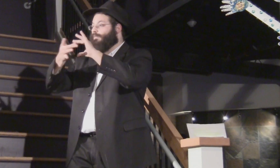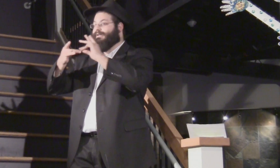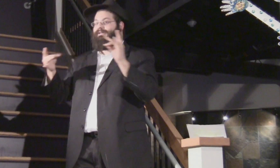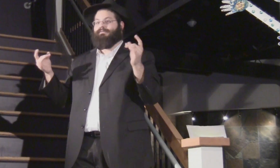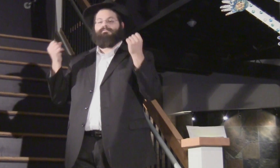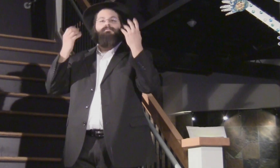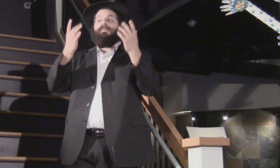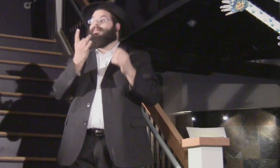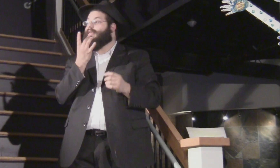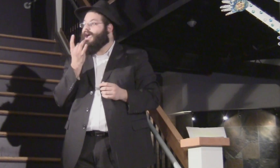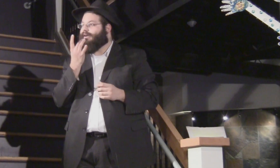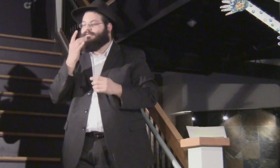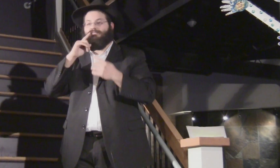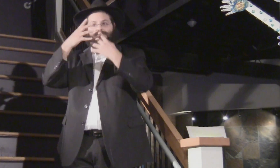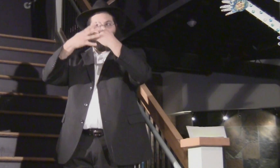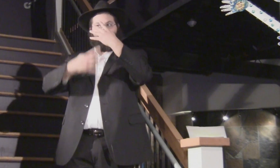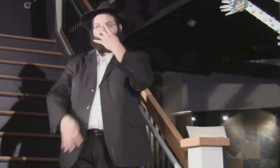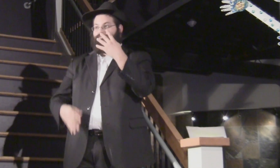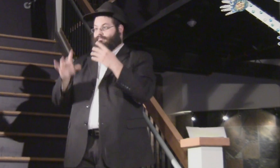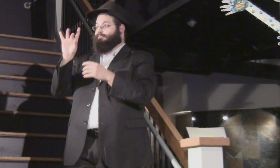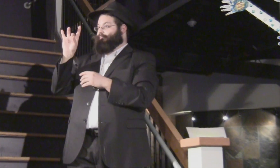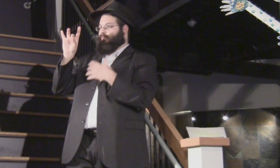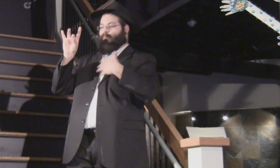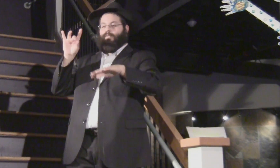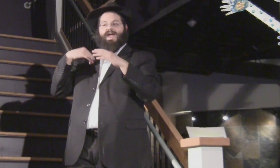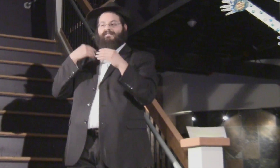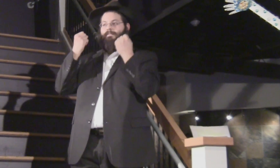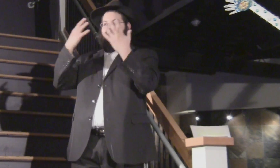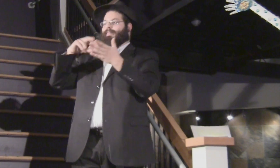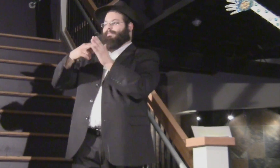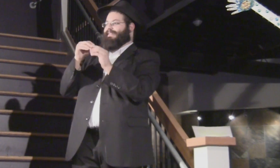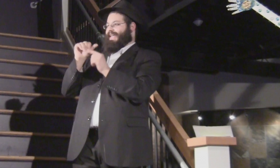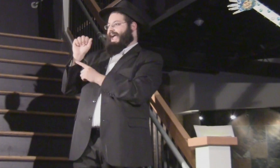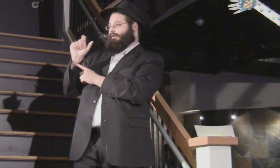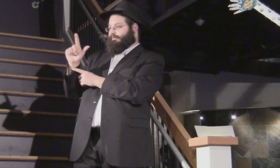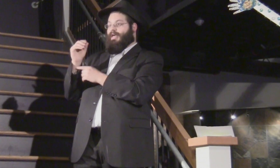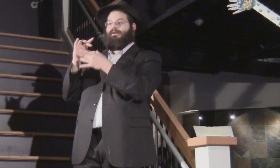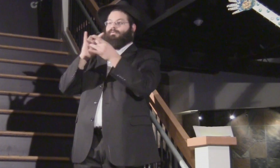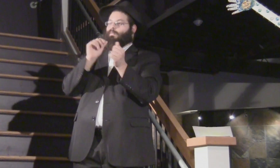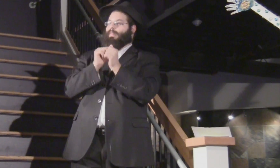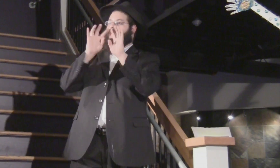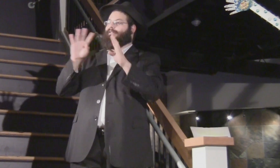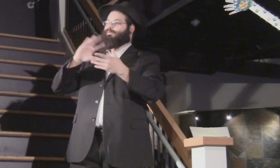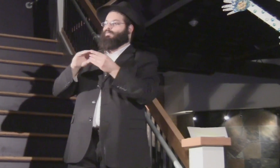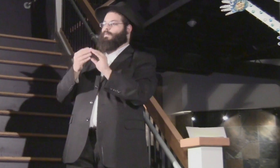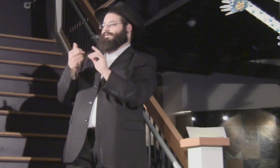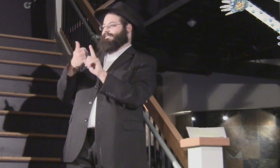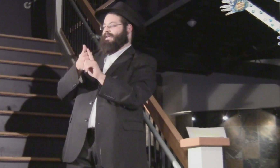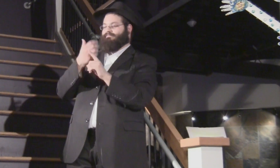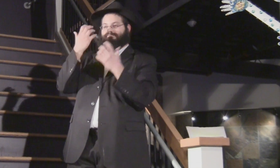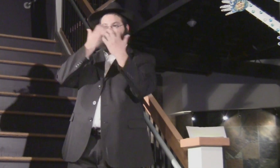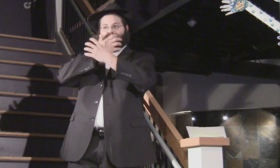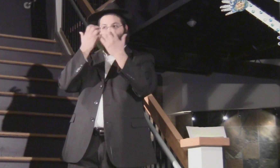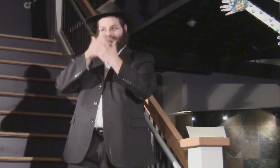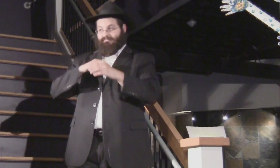Magical. Story. Light. It has so many meanings, but really, the ASL is connected to